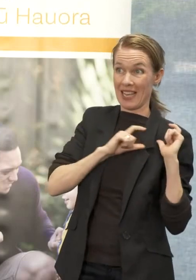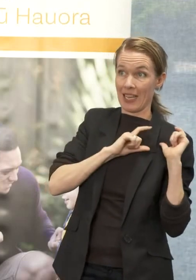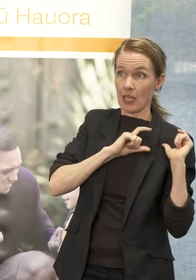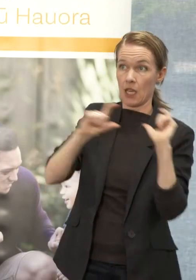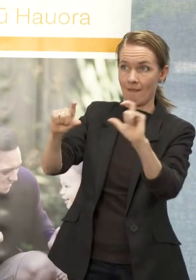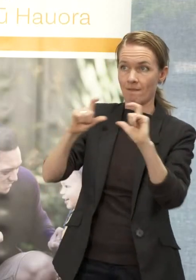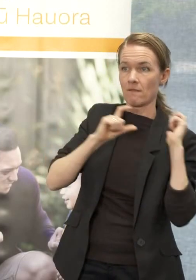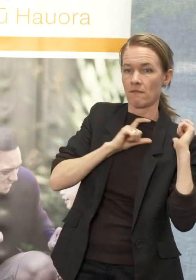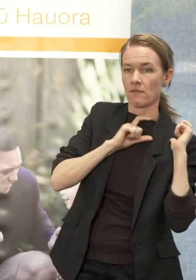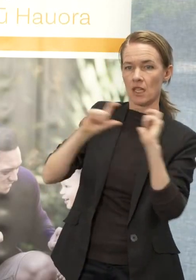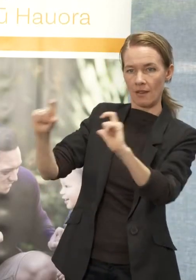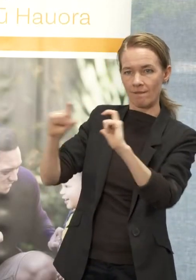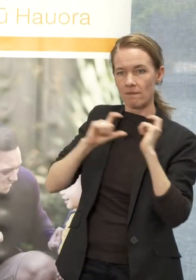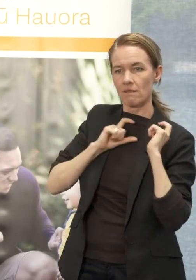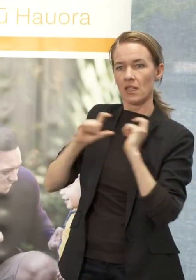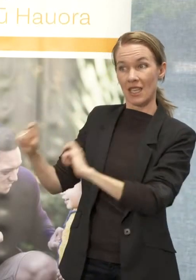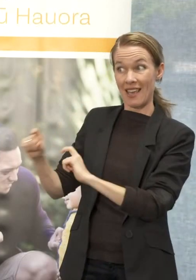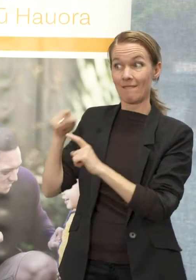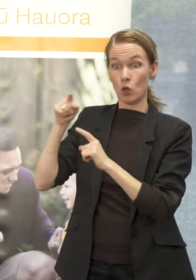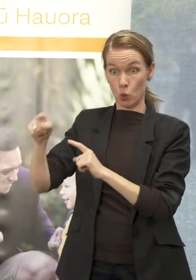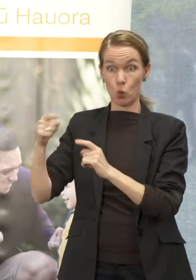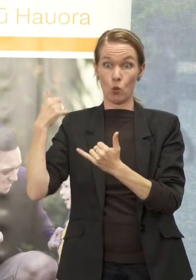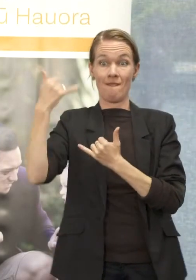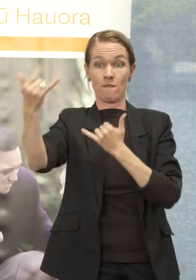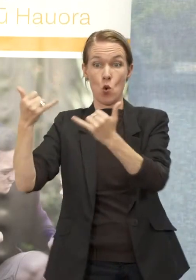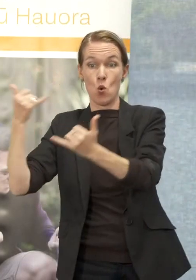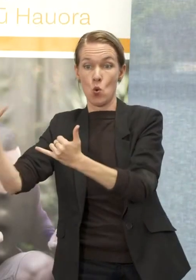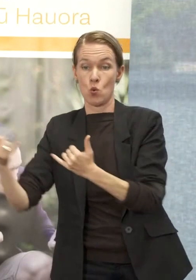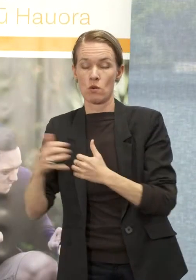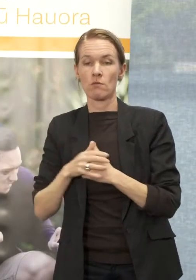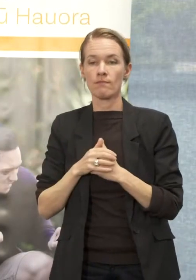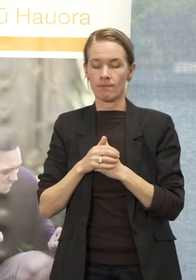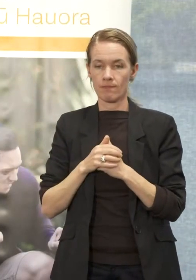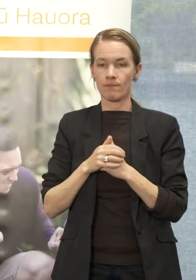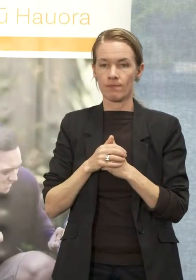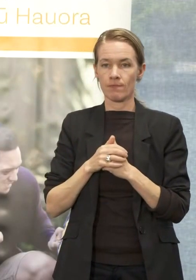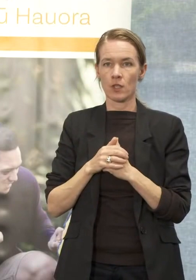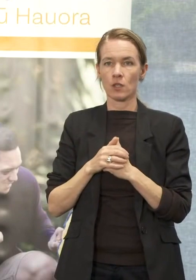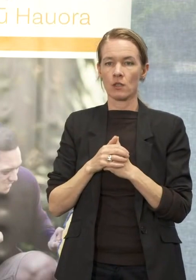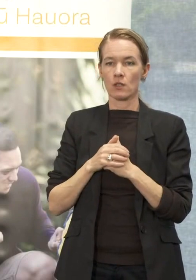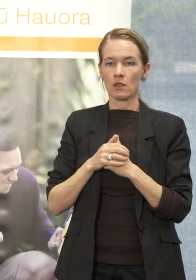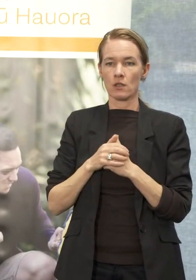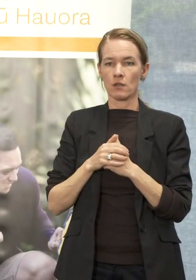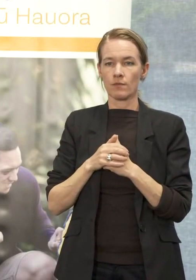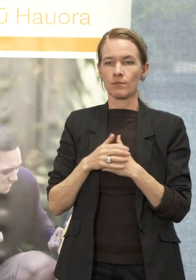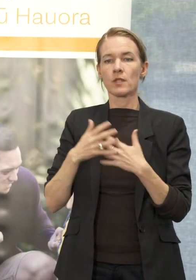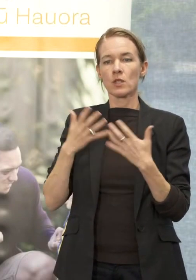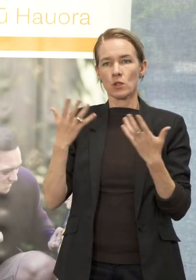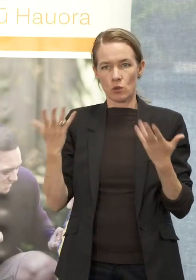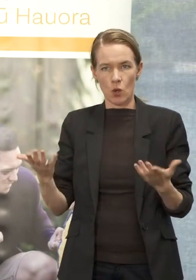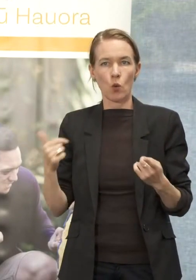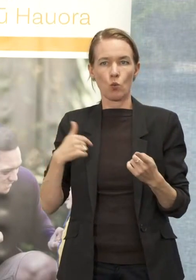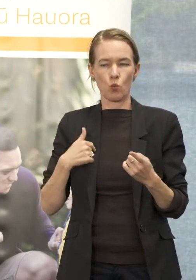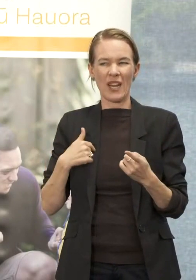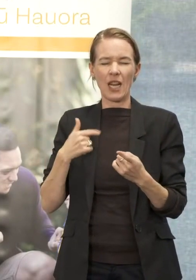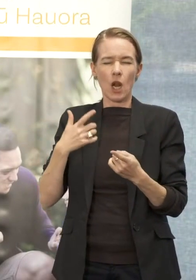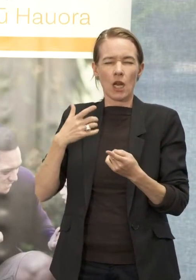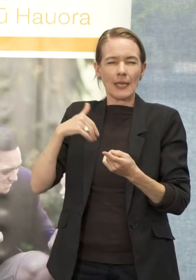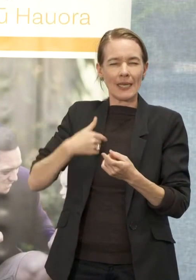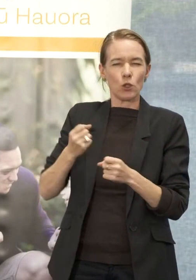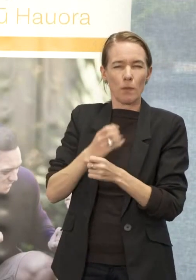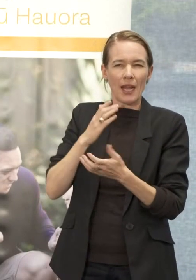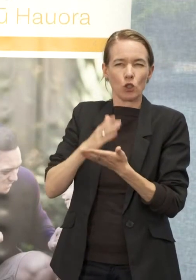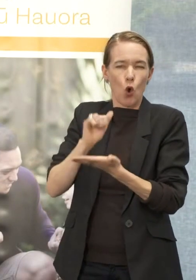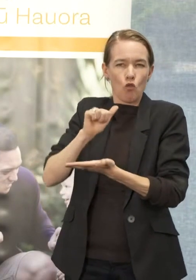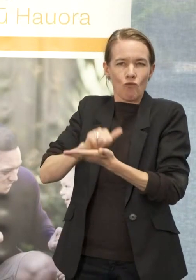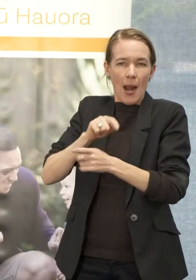that then we could really benefit the most from doing a stress test. So that's just